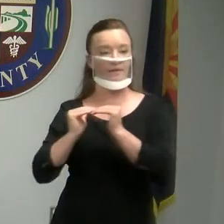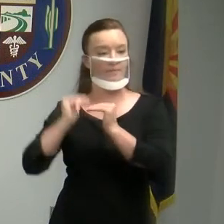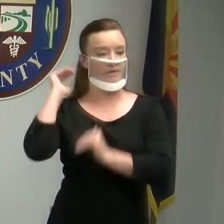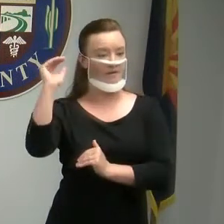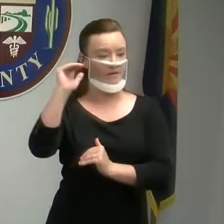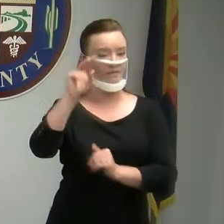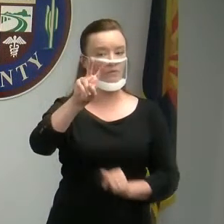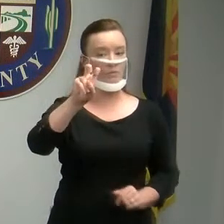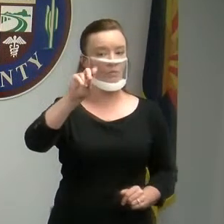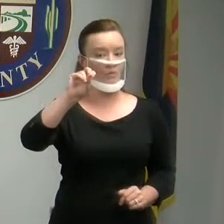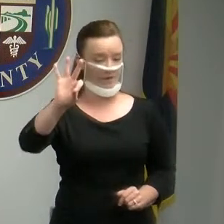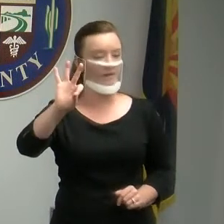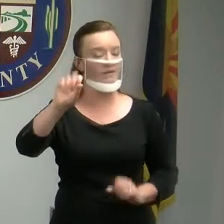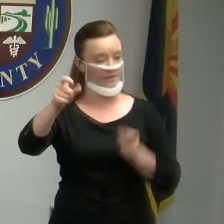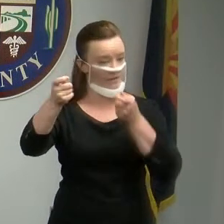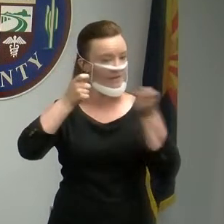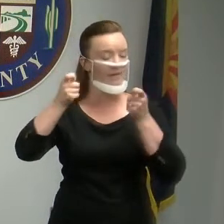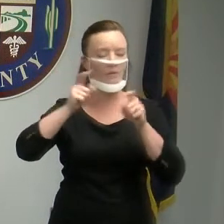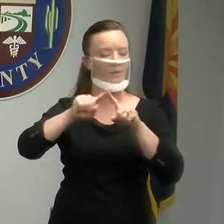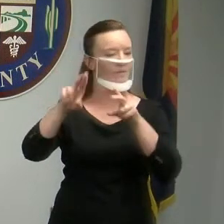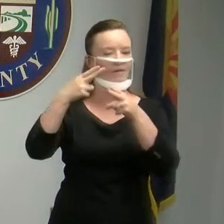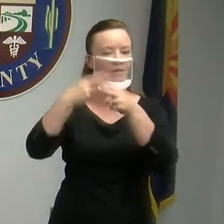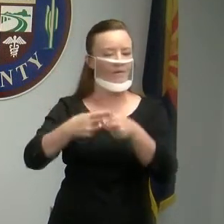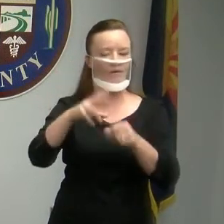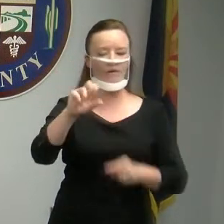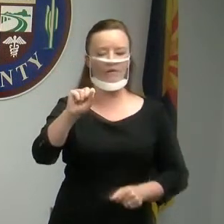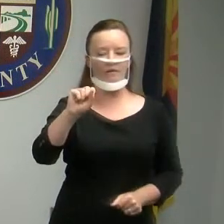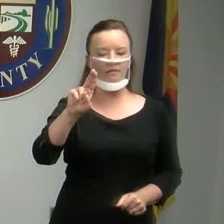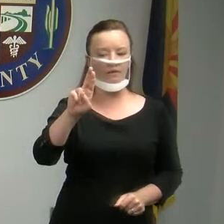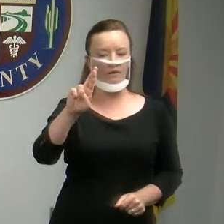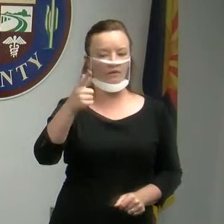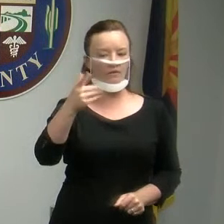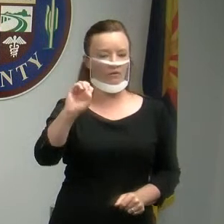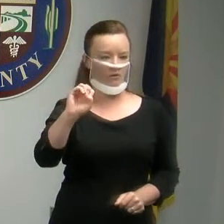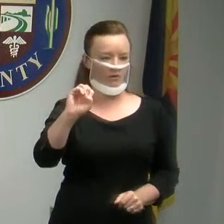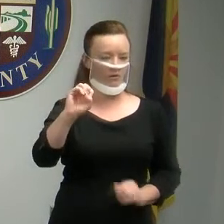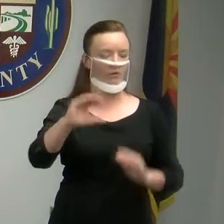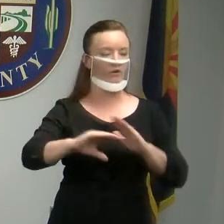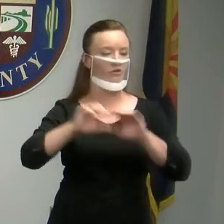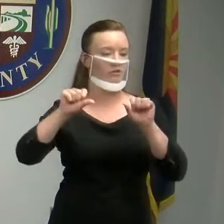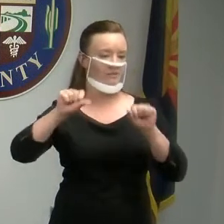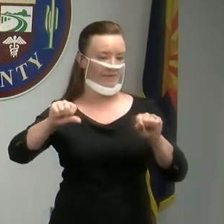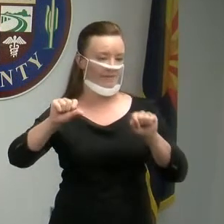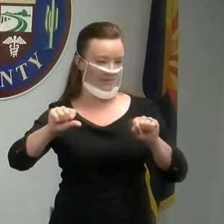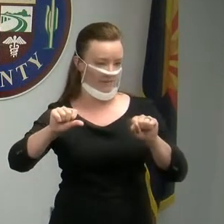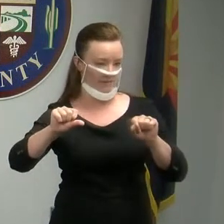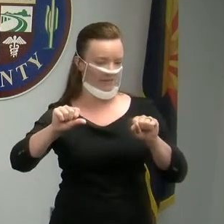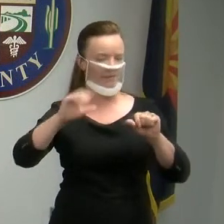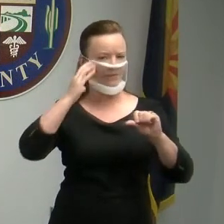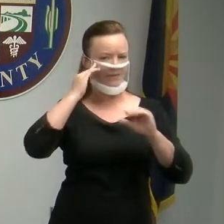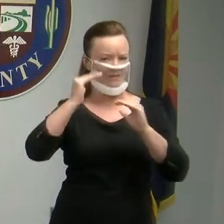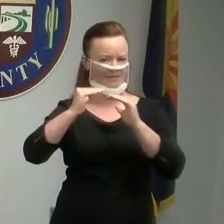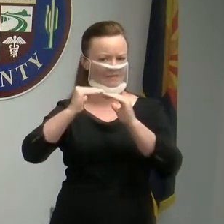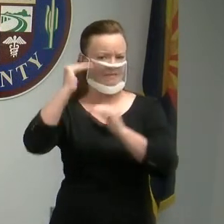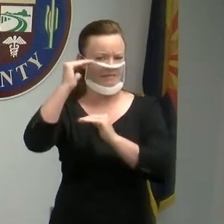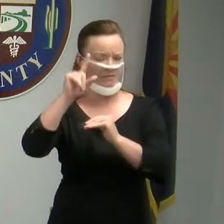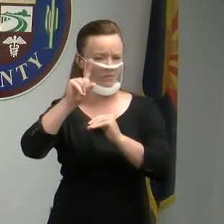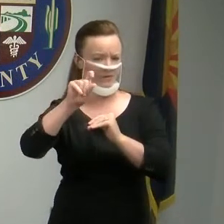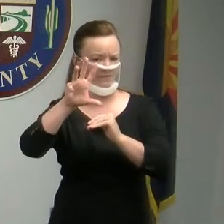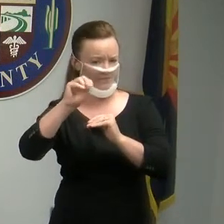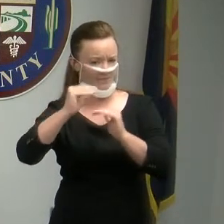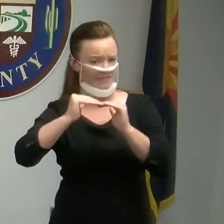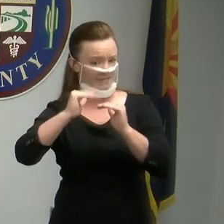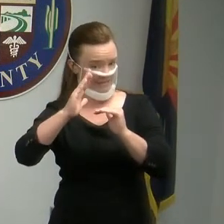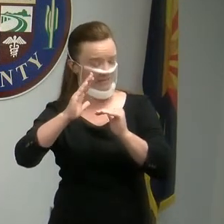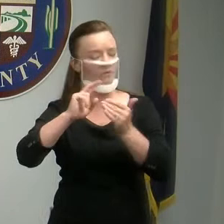is considered surge capacity, and that's at the time we start planning for what might be next and how much our intake is within that